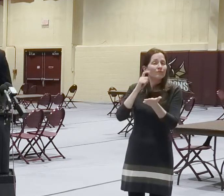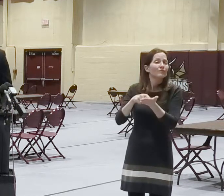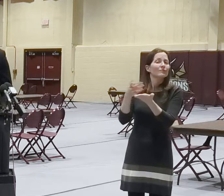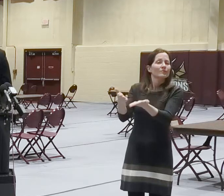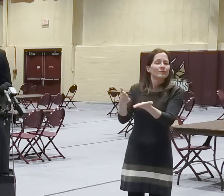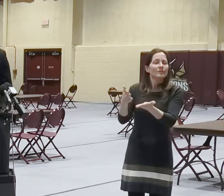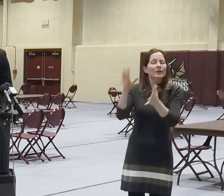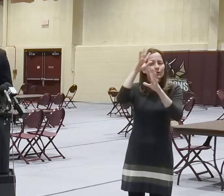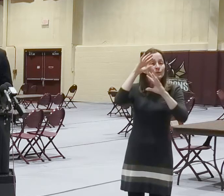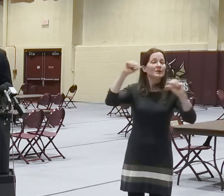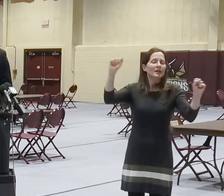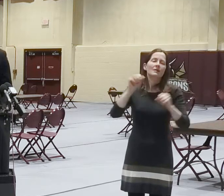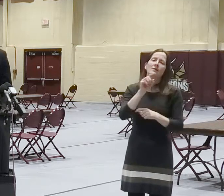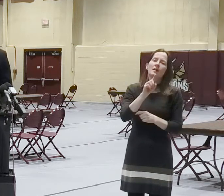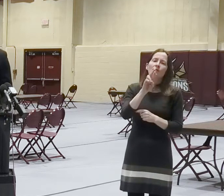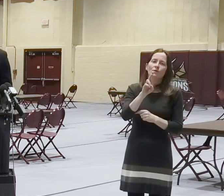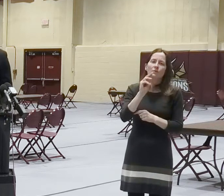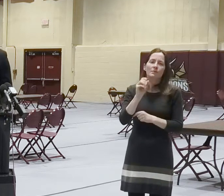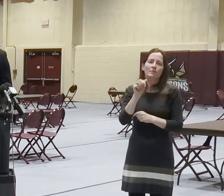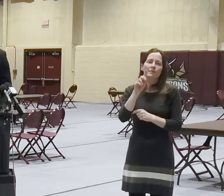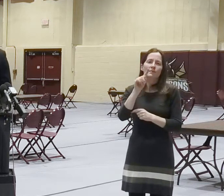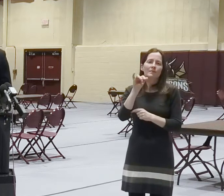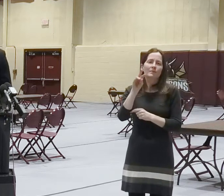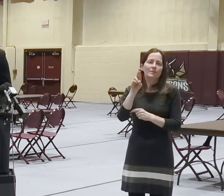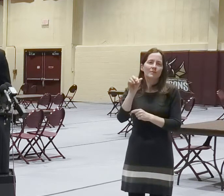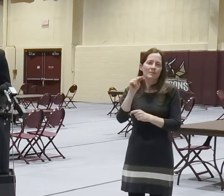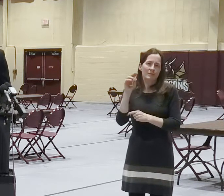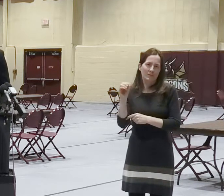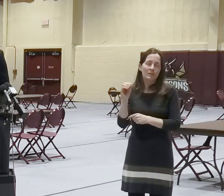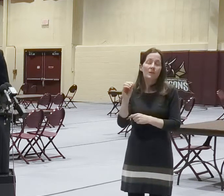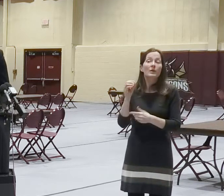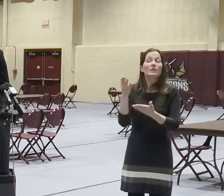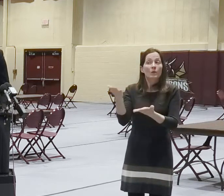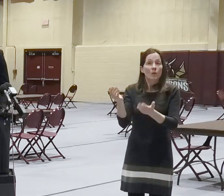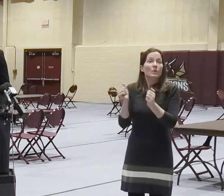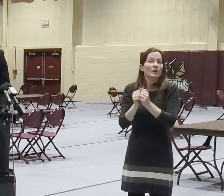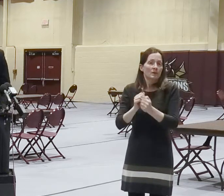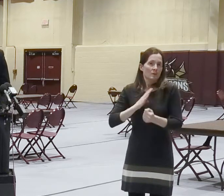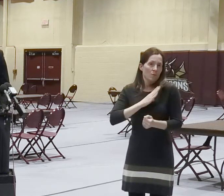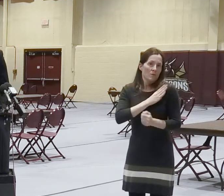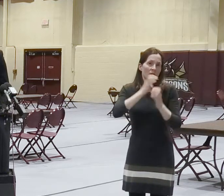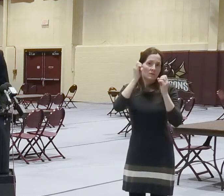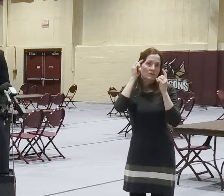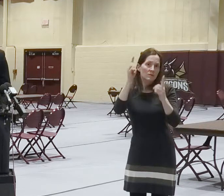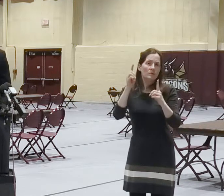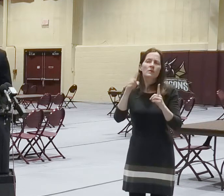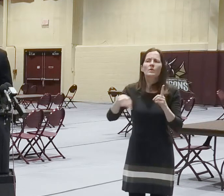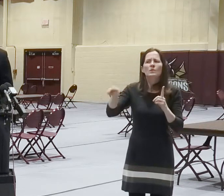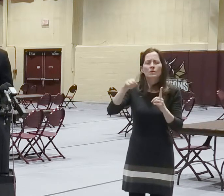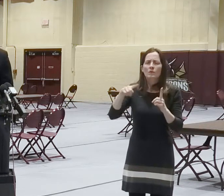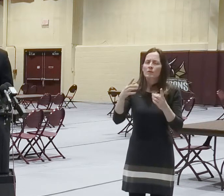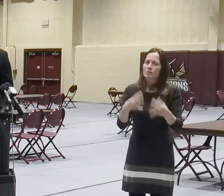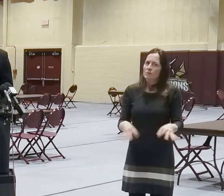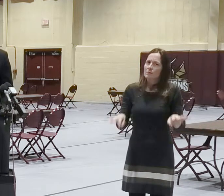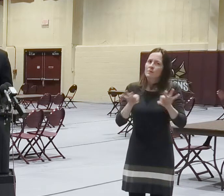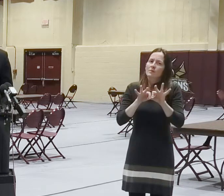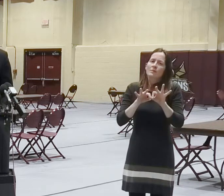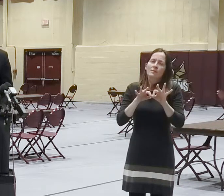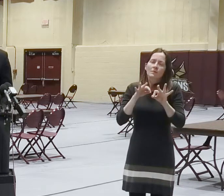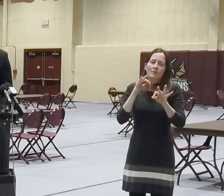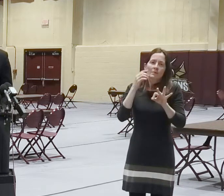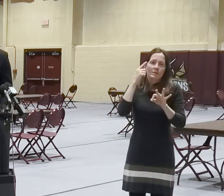Martirano, who, with our Board of Education, are key partners in getting all our kids and